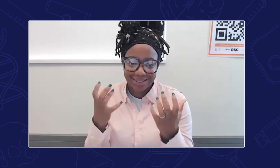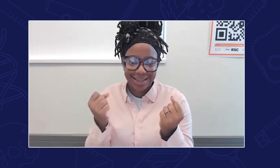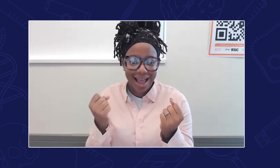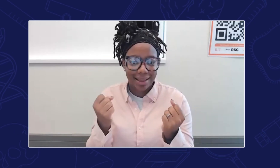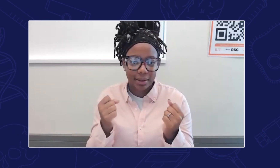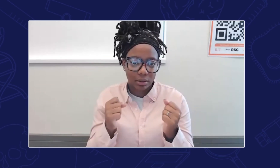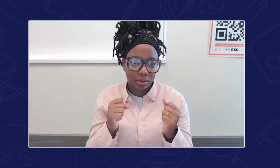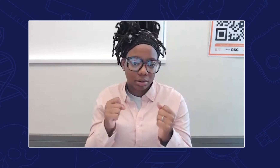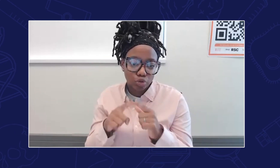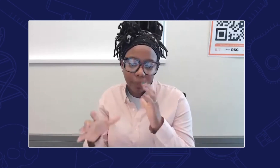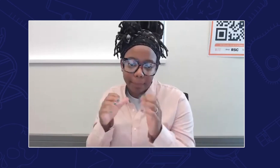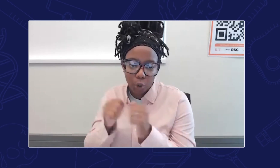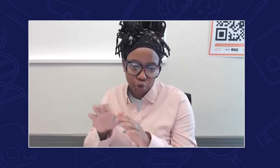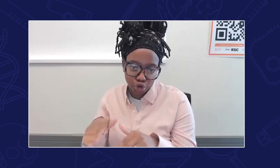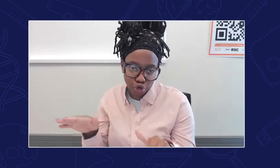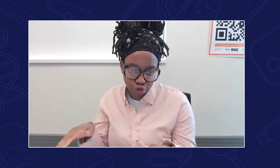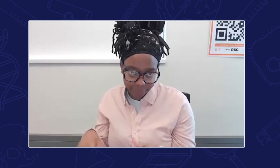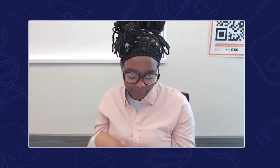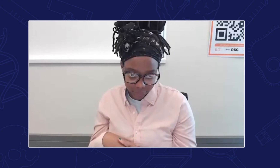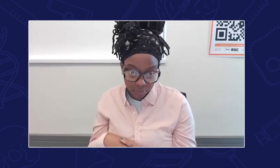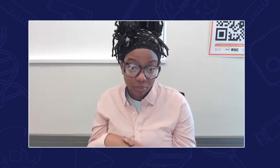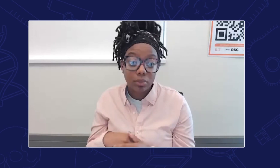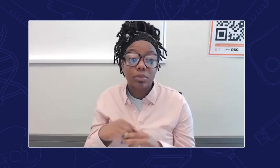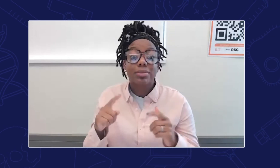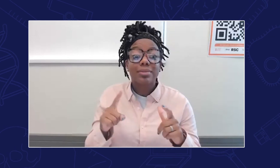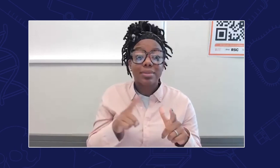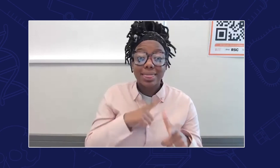Teach them sign and learn how to communicate with them.